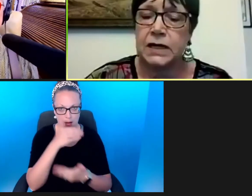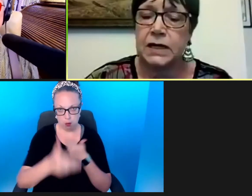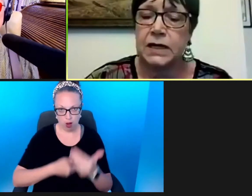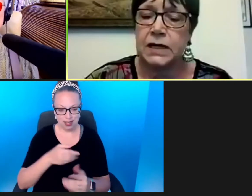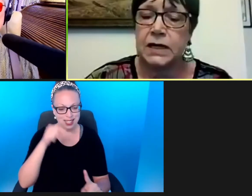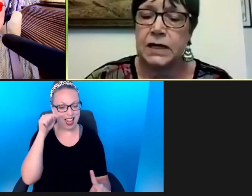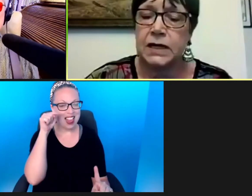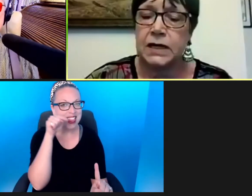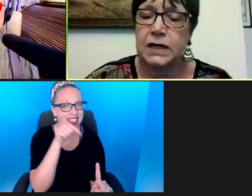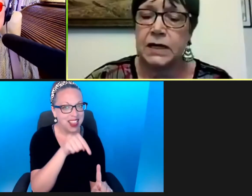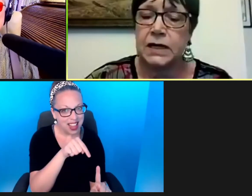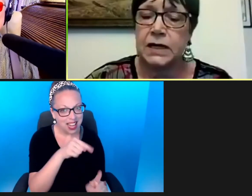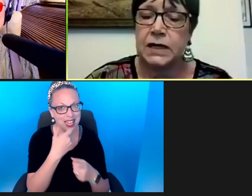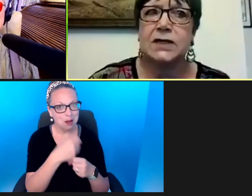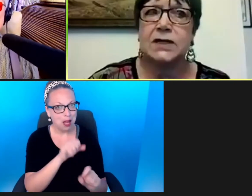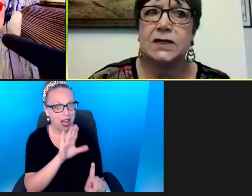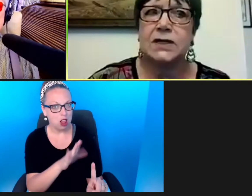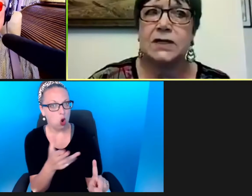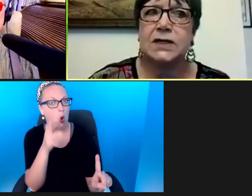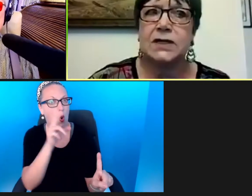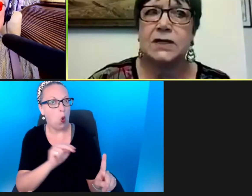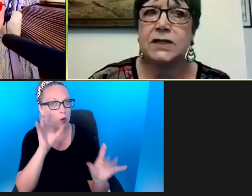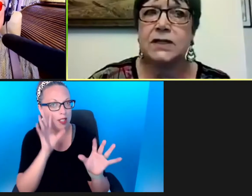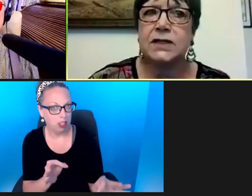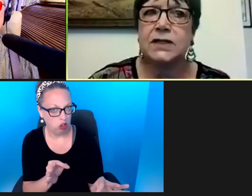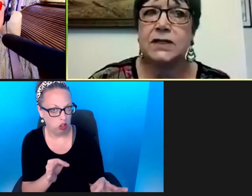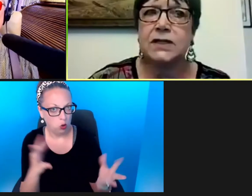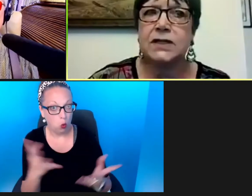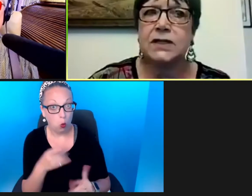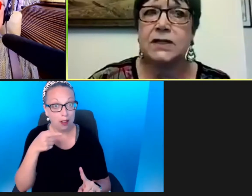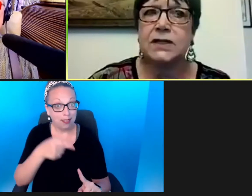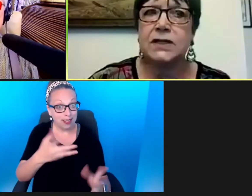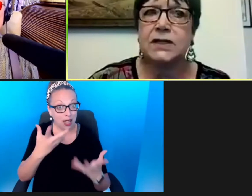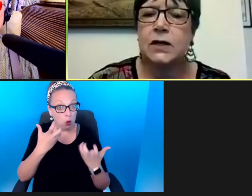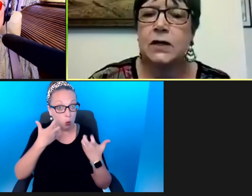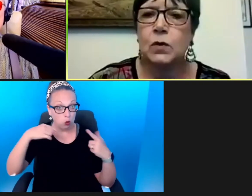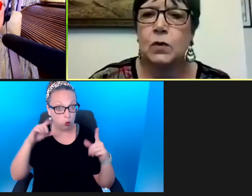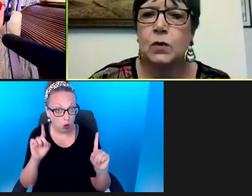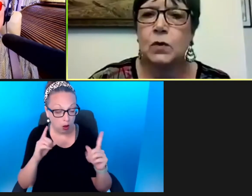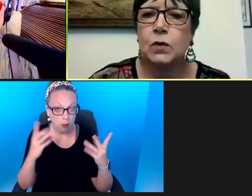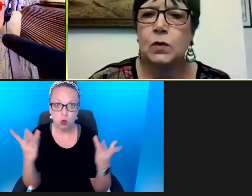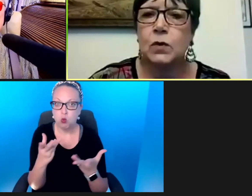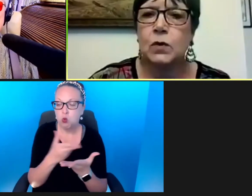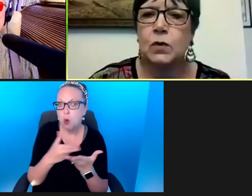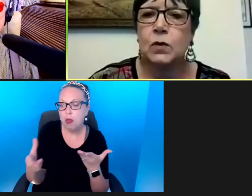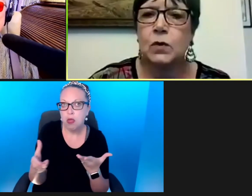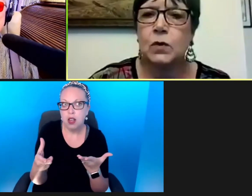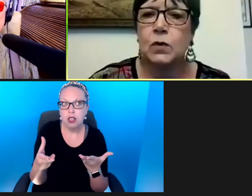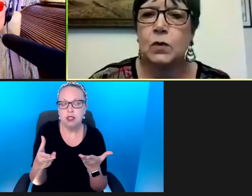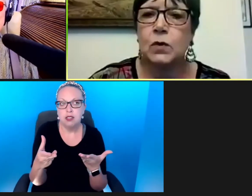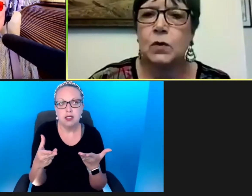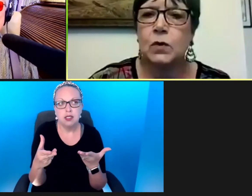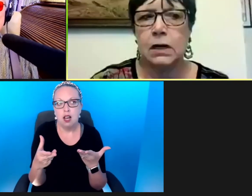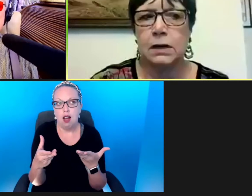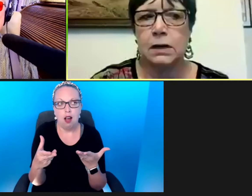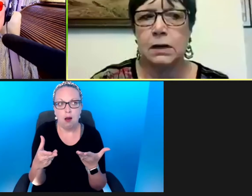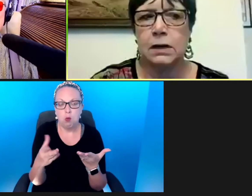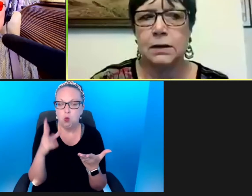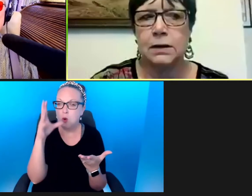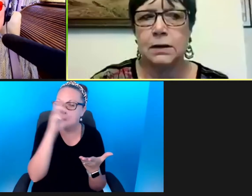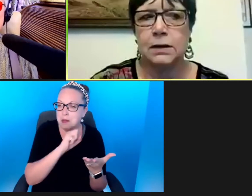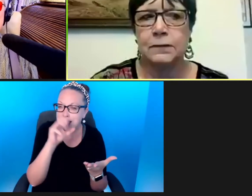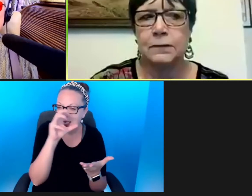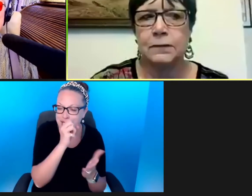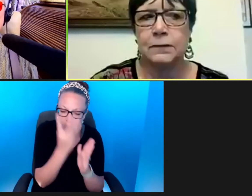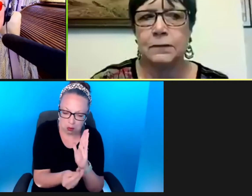makers about what did they want to accomplish and what were the things that were kind of missing in their